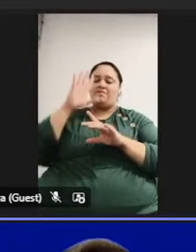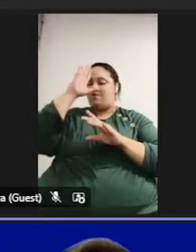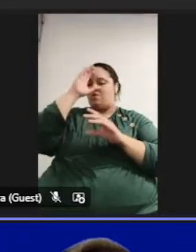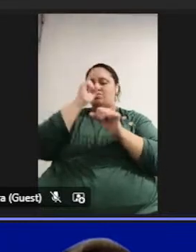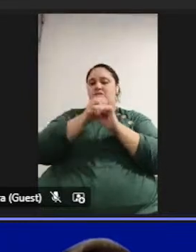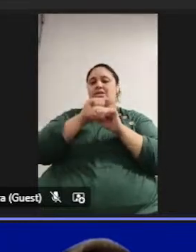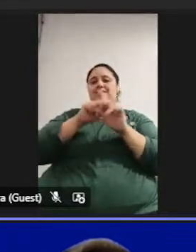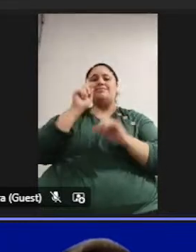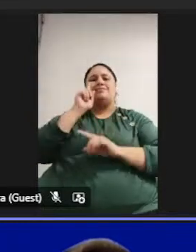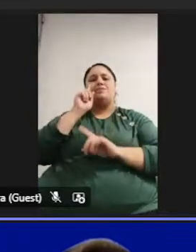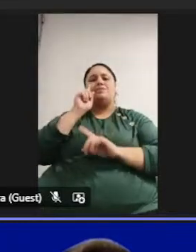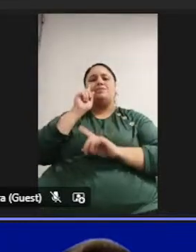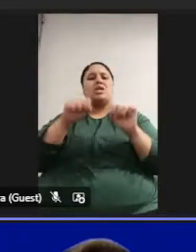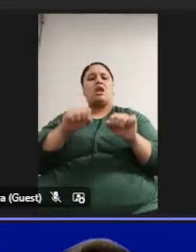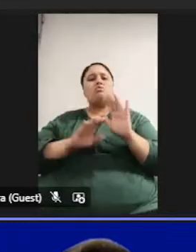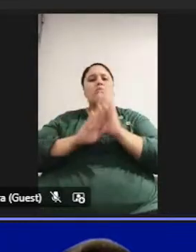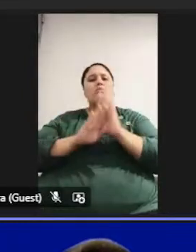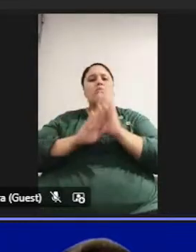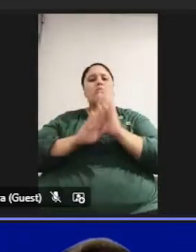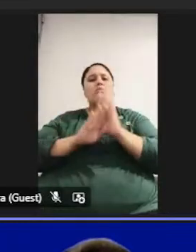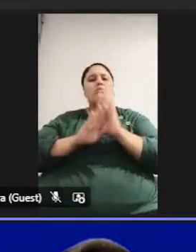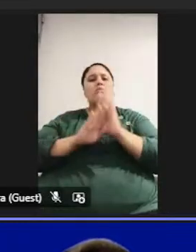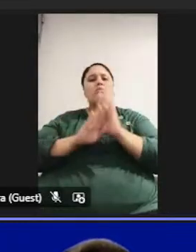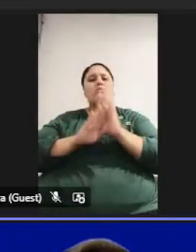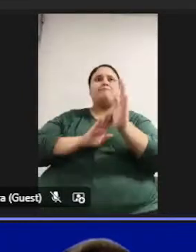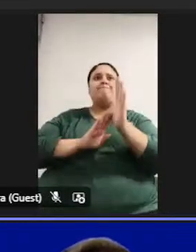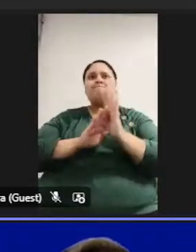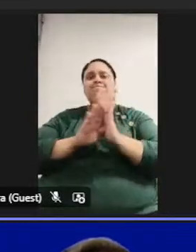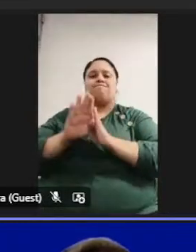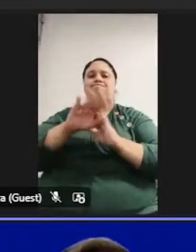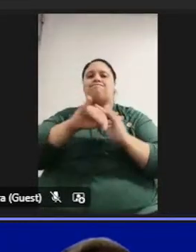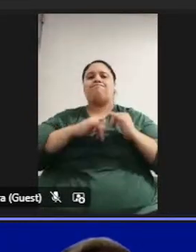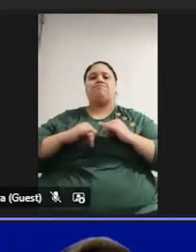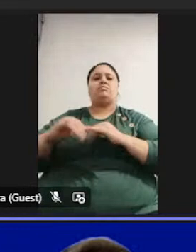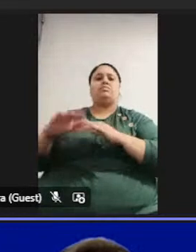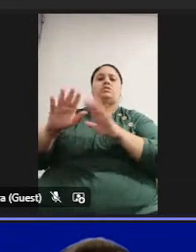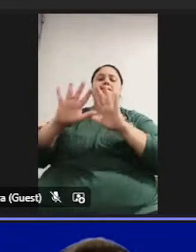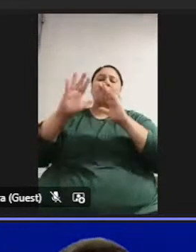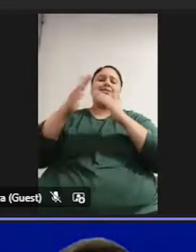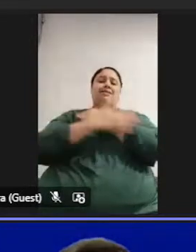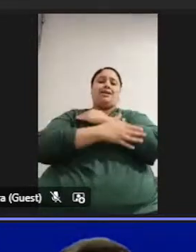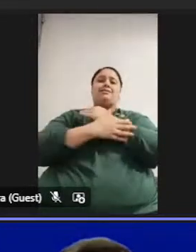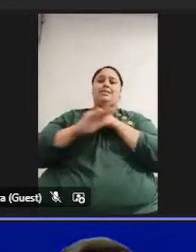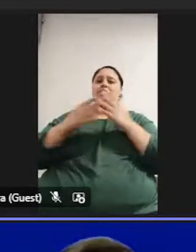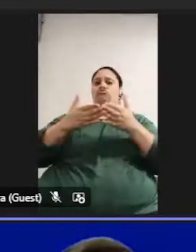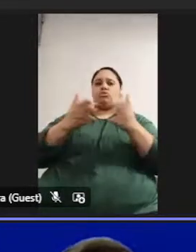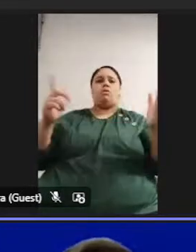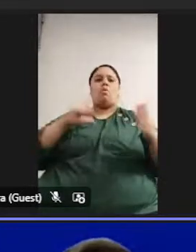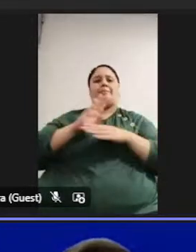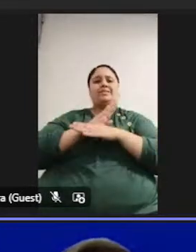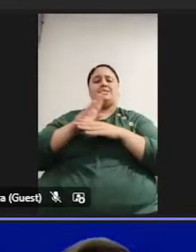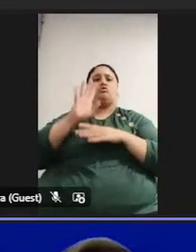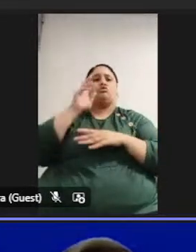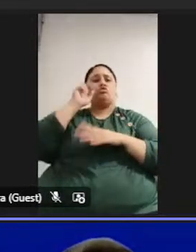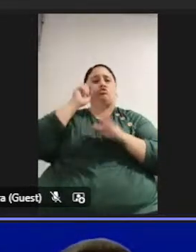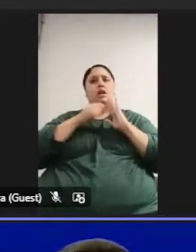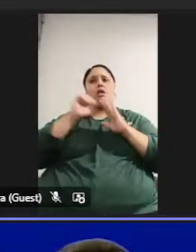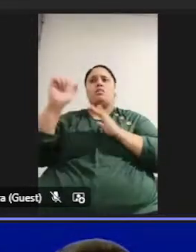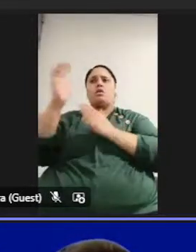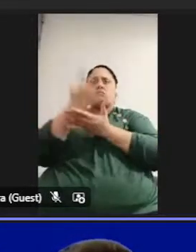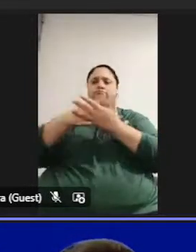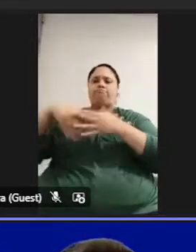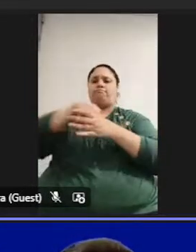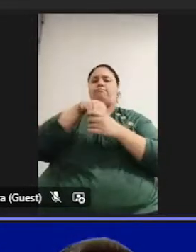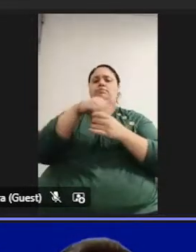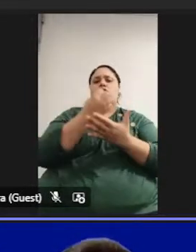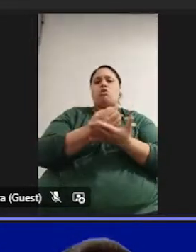to improve energy resilience in the country generally. And that's because businesses recognize they're part of a broader economy, but they also have